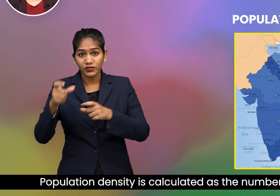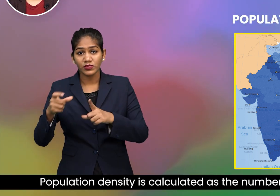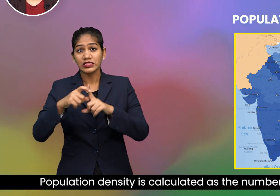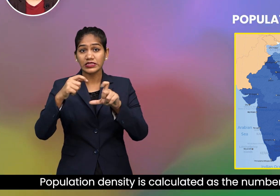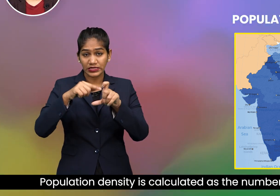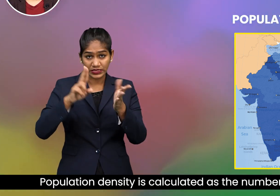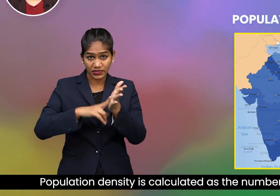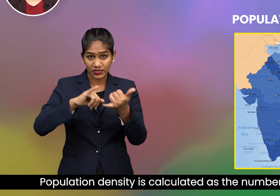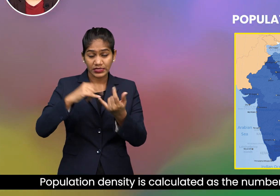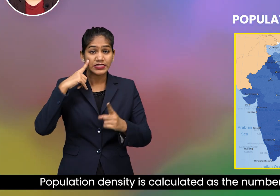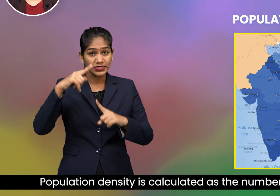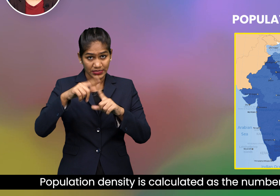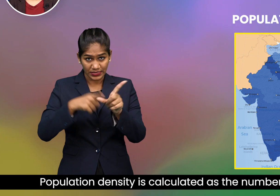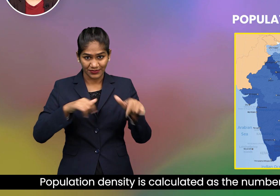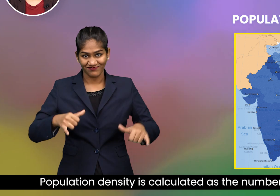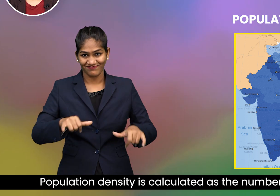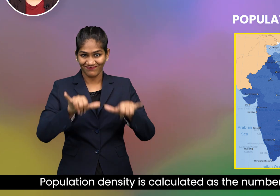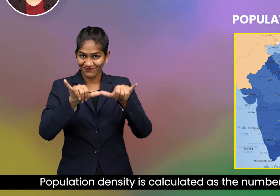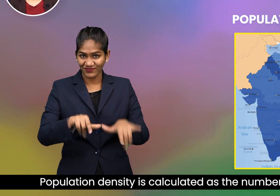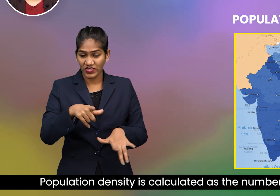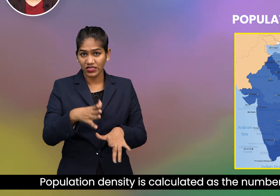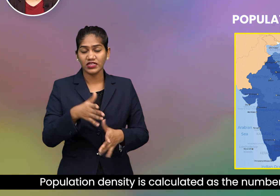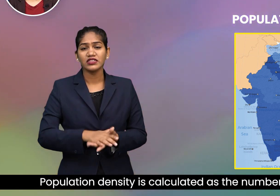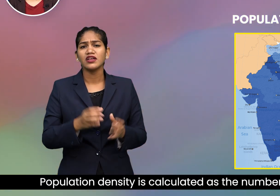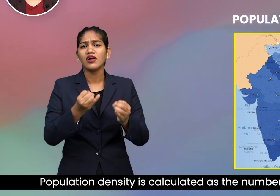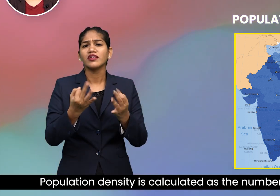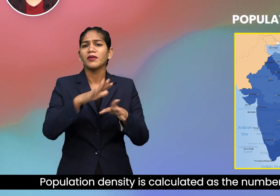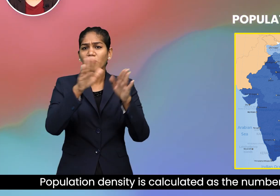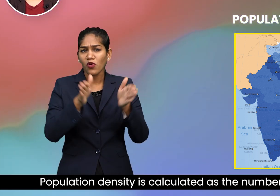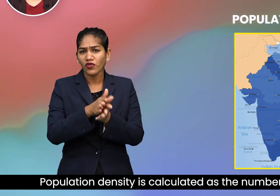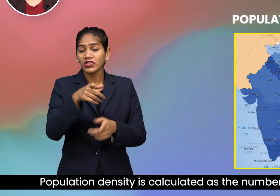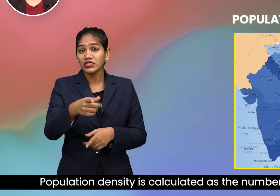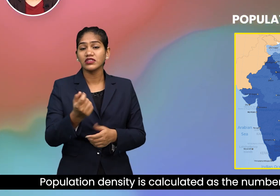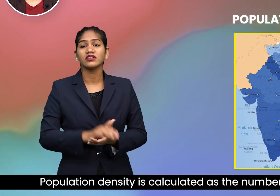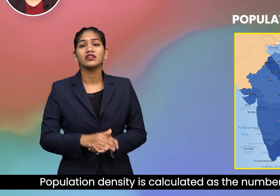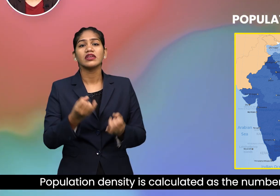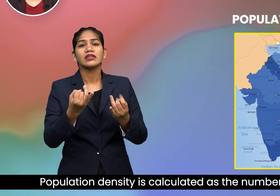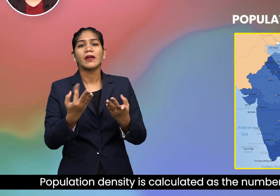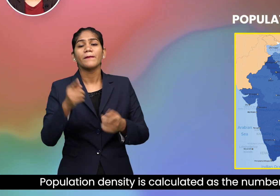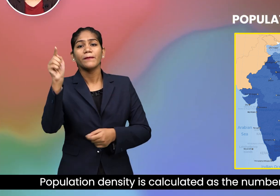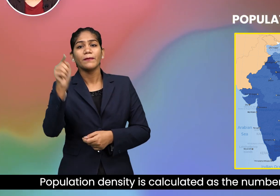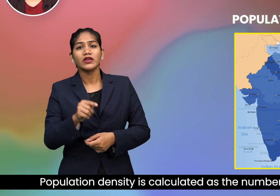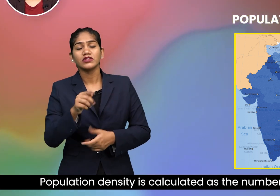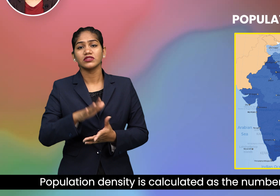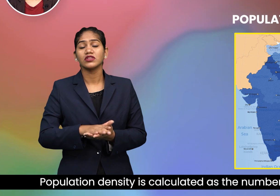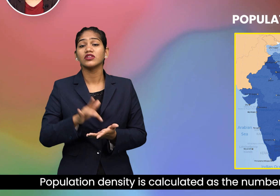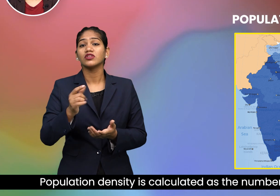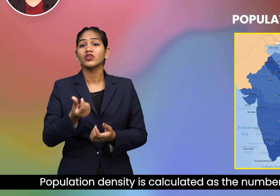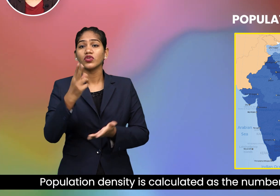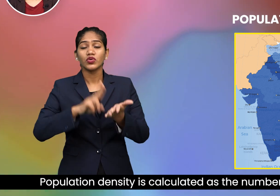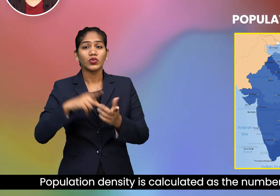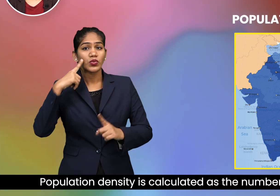Population density is calculated as the number of persons per unit area.